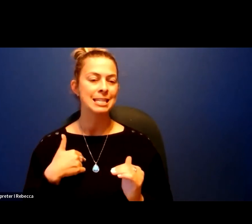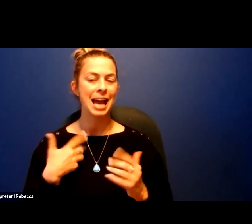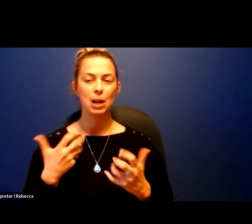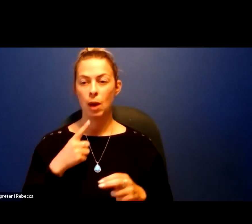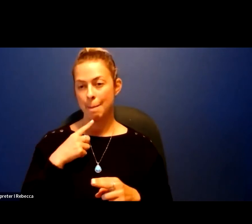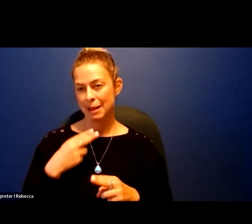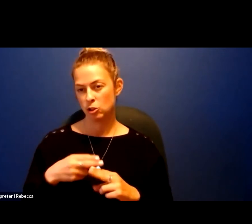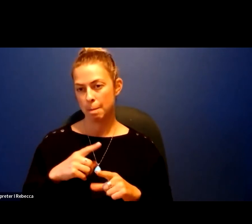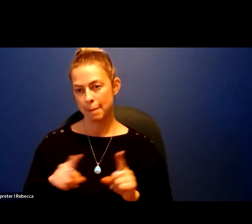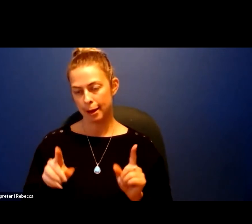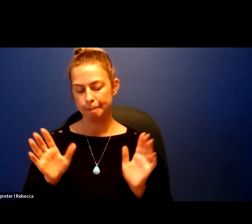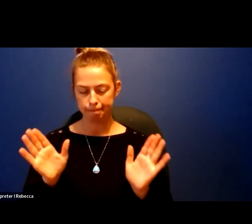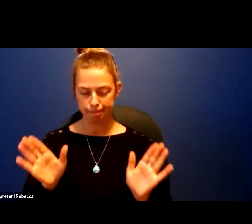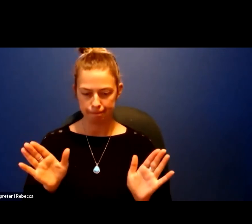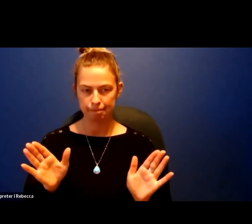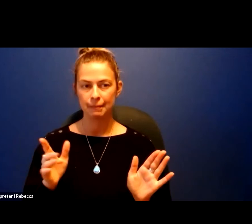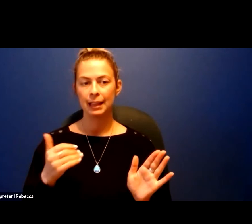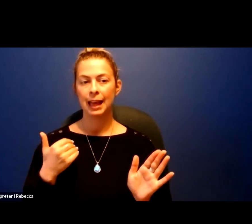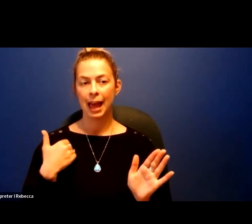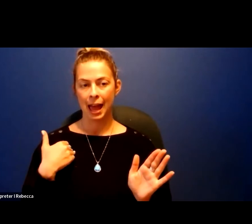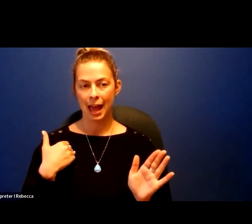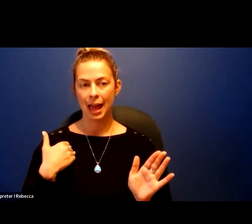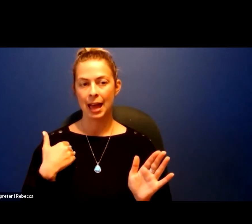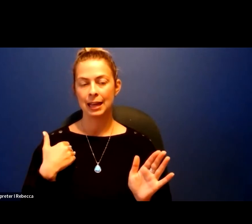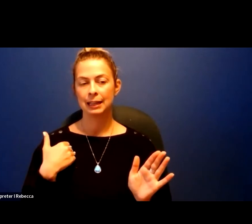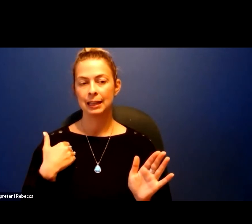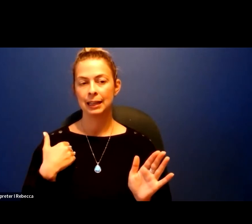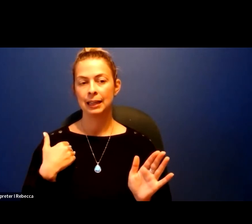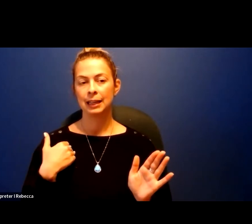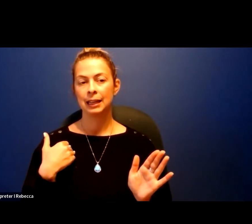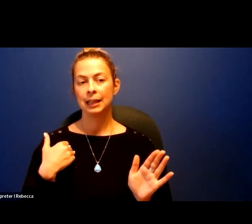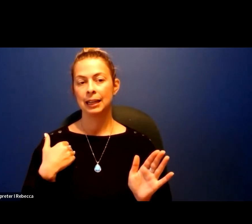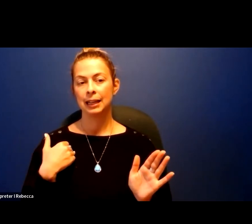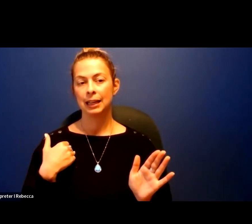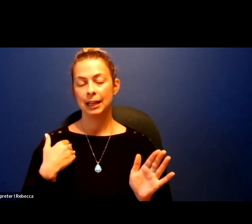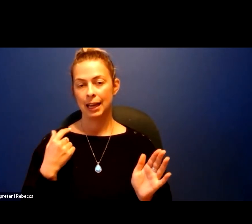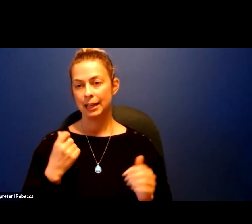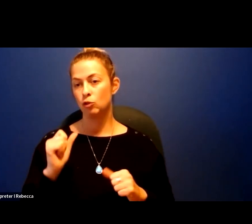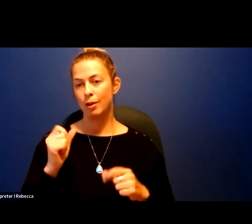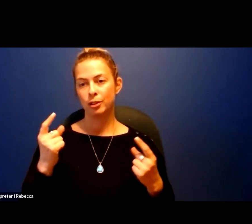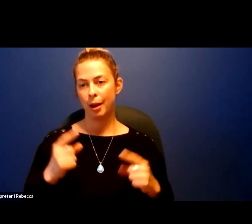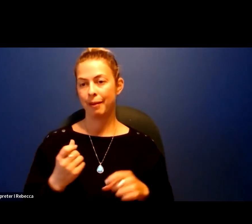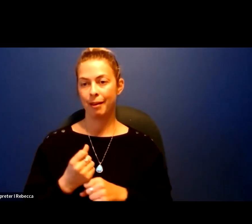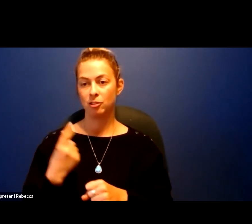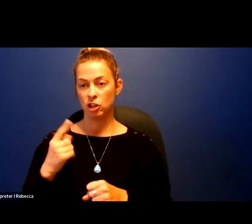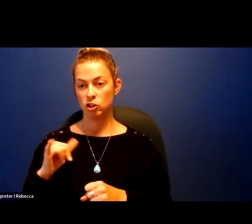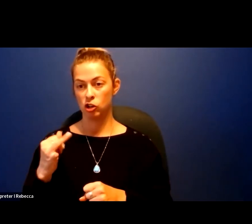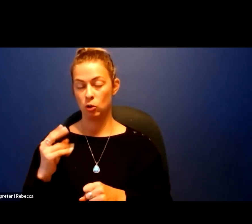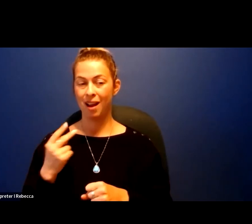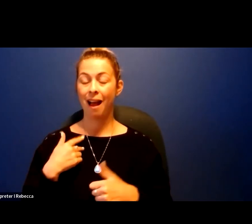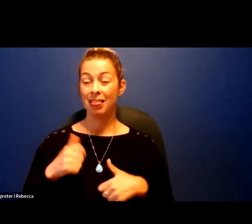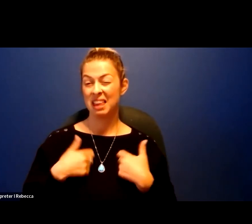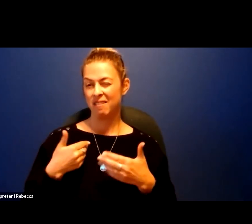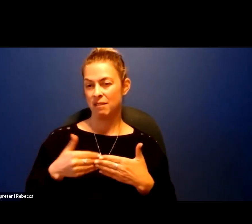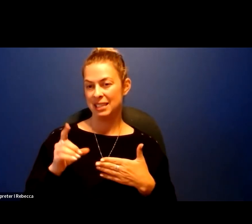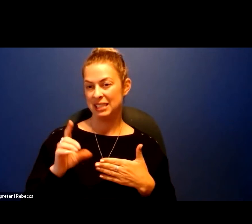today, but there was an insurrection a year ago in January. I live in sort of the shadow of Washington, D.C., and